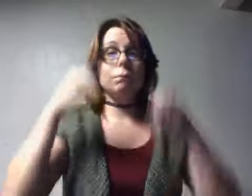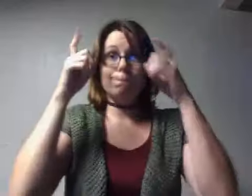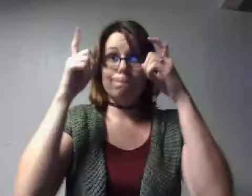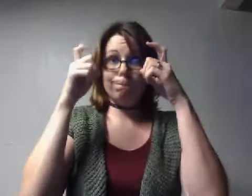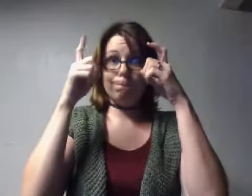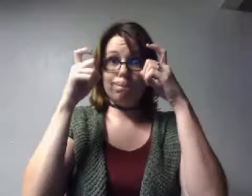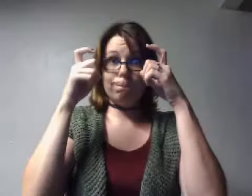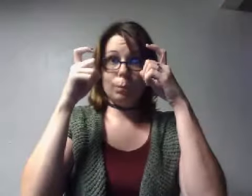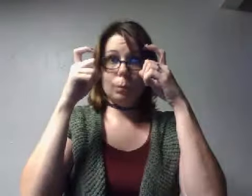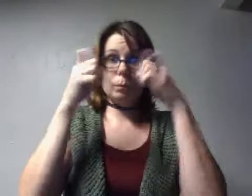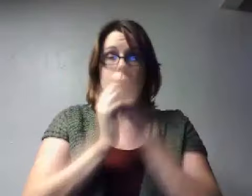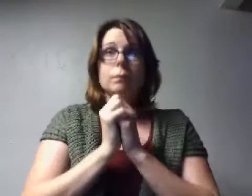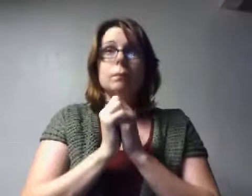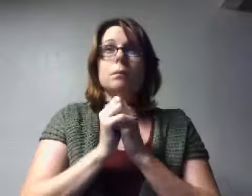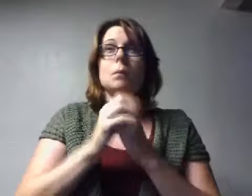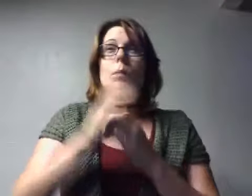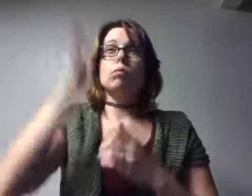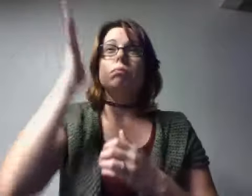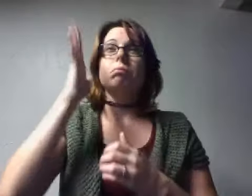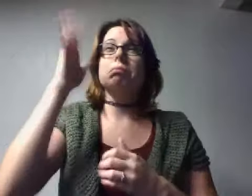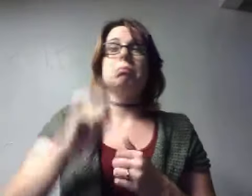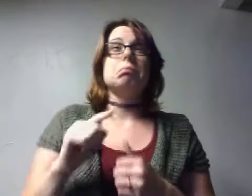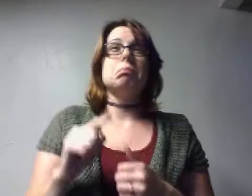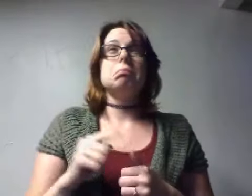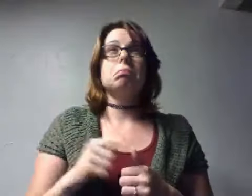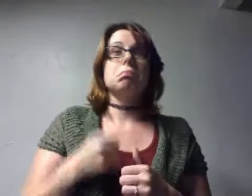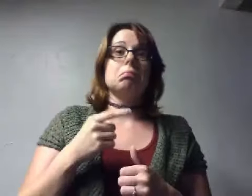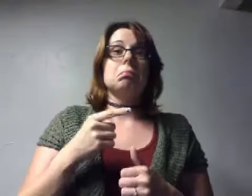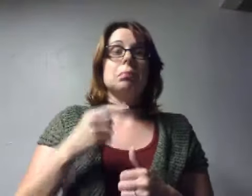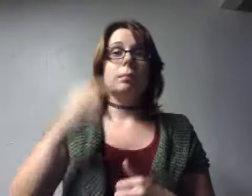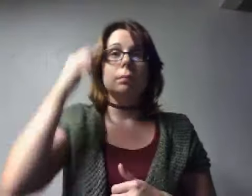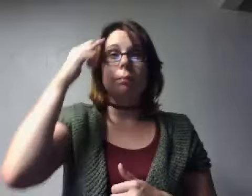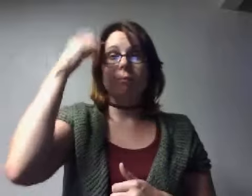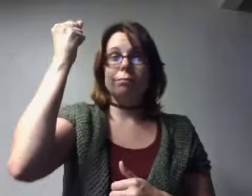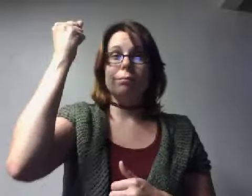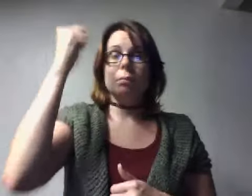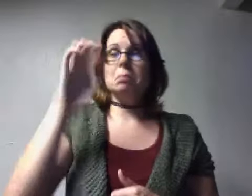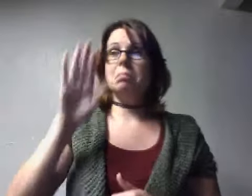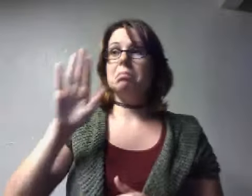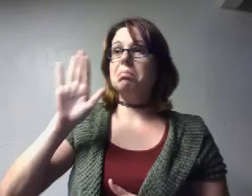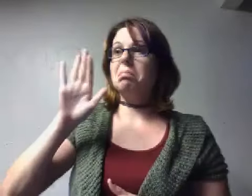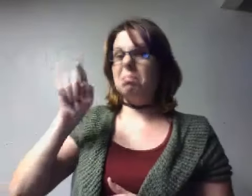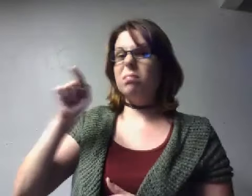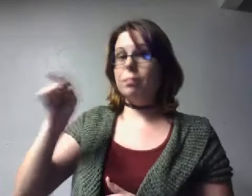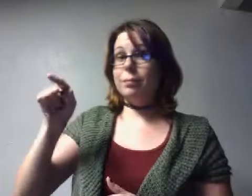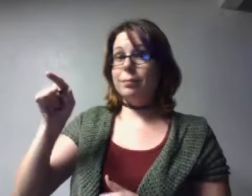my earliest memories as a child with my grandfather was him and his camera, and he really used photography as like a social